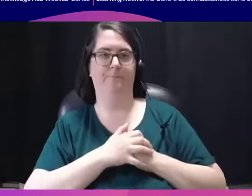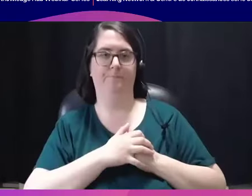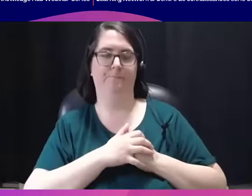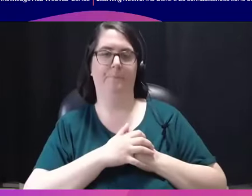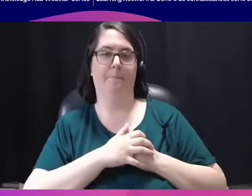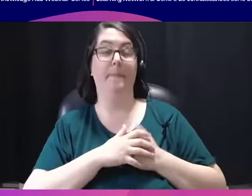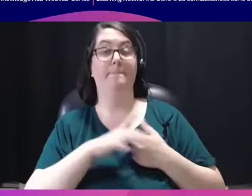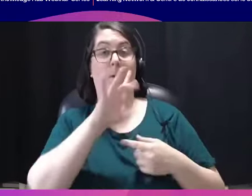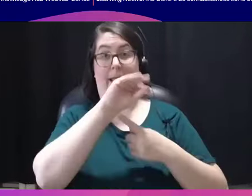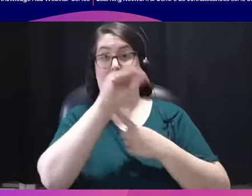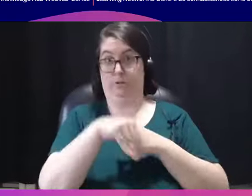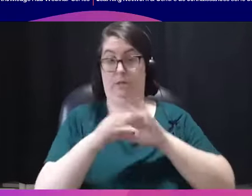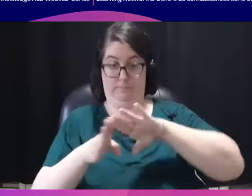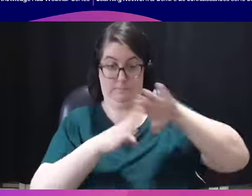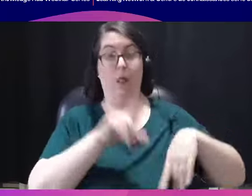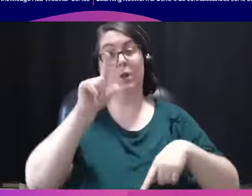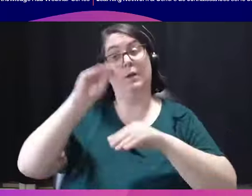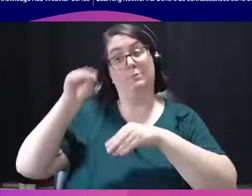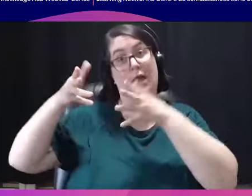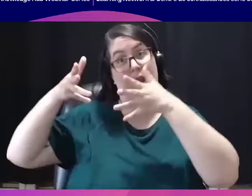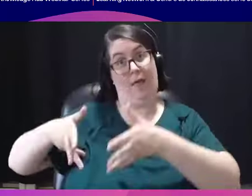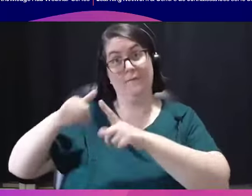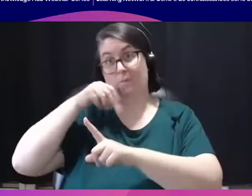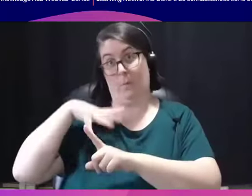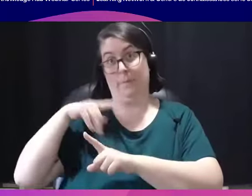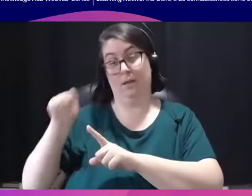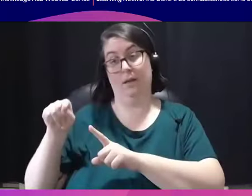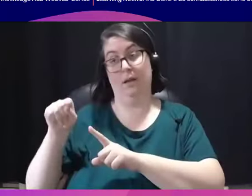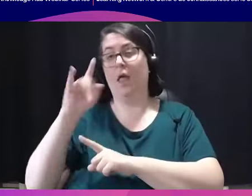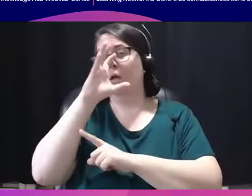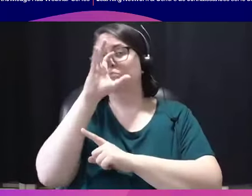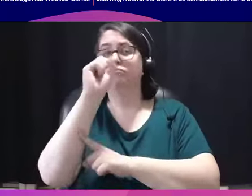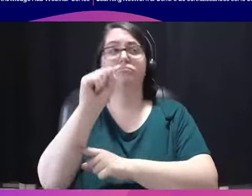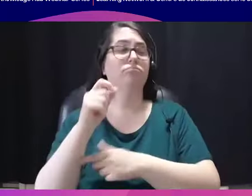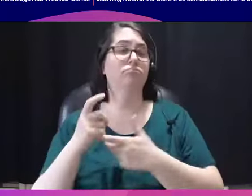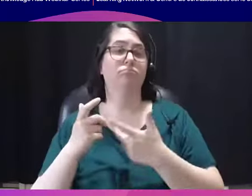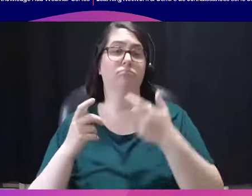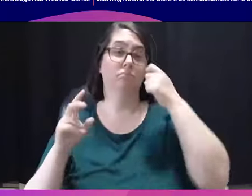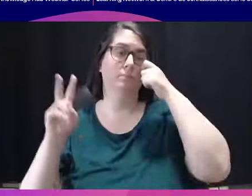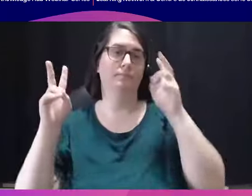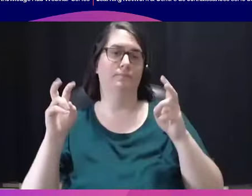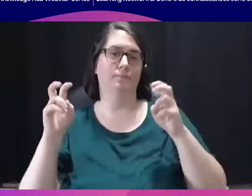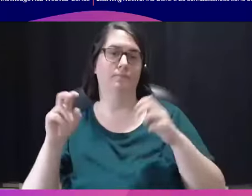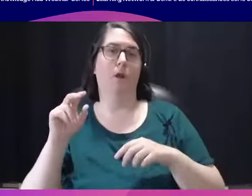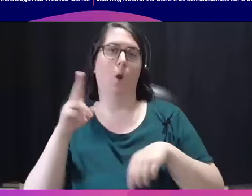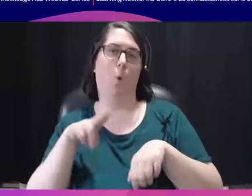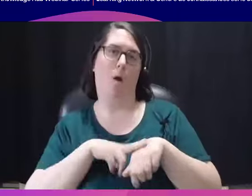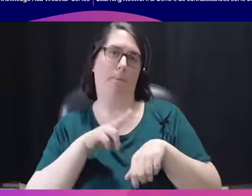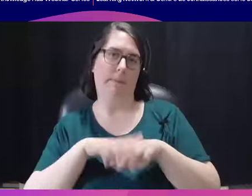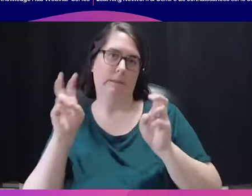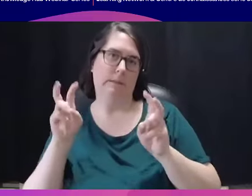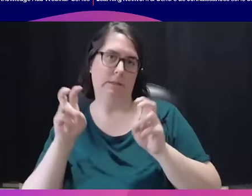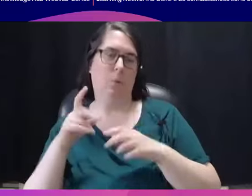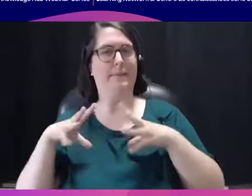the 80%, we have the 20% left of women who are just attracted to what incels called normies or